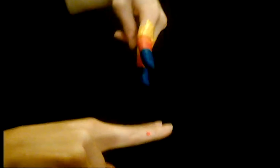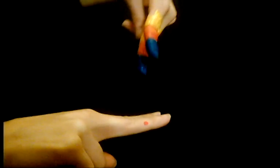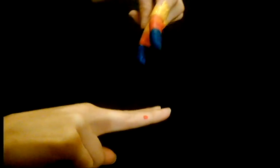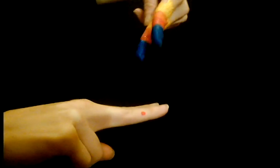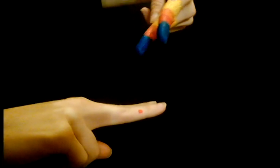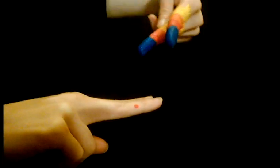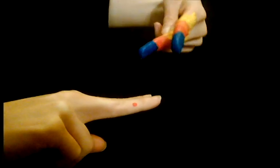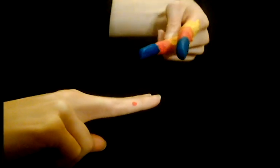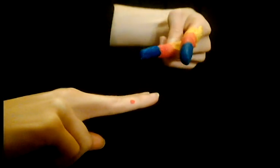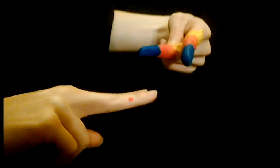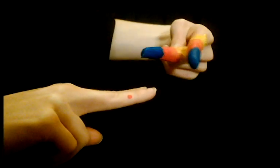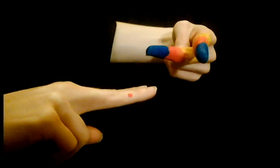you got